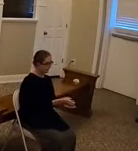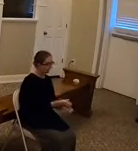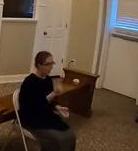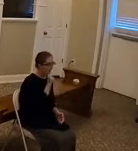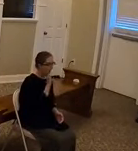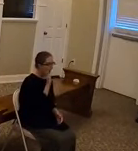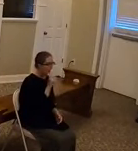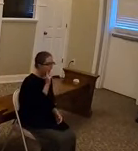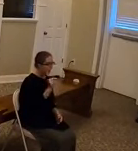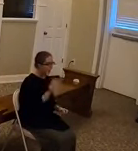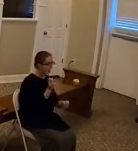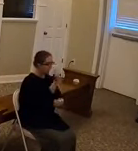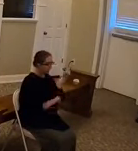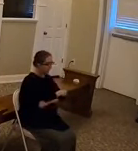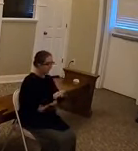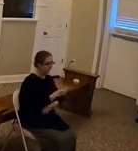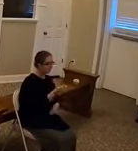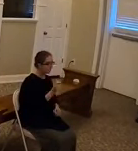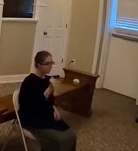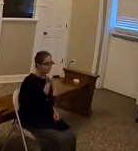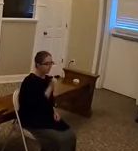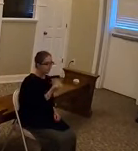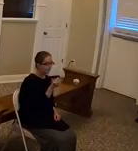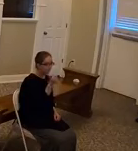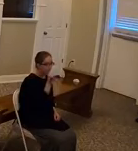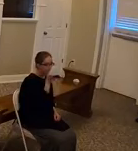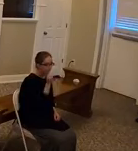There's not going to be days that you don't eat anymore.